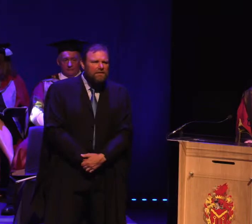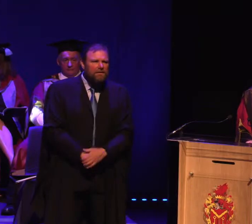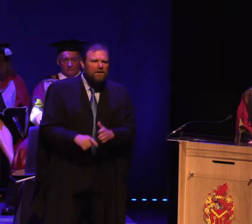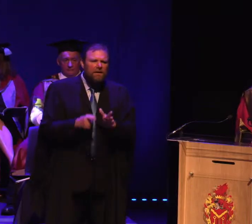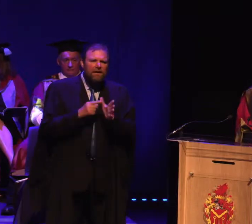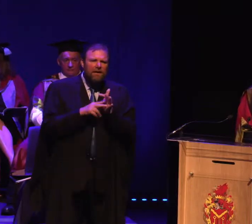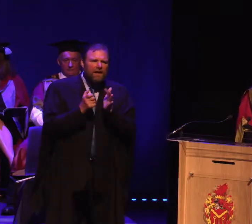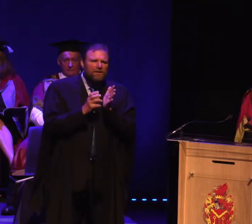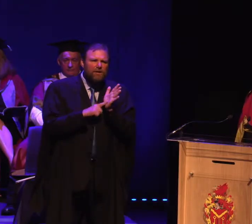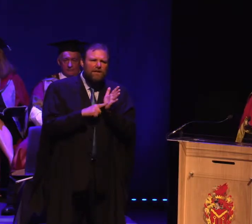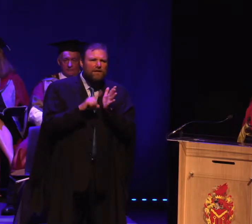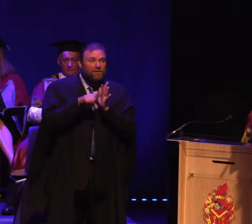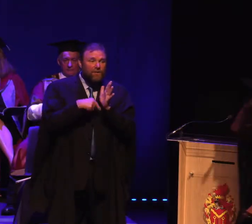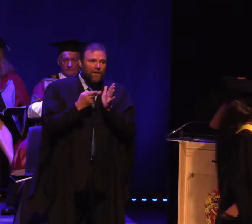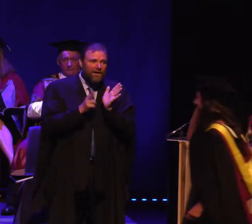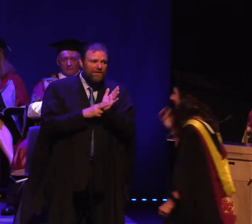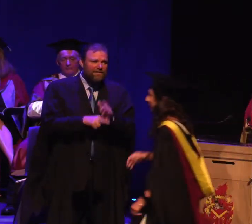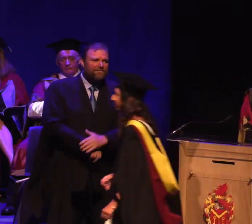Anjali Chauhan.